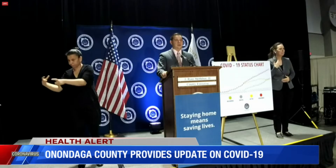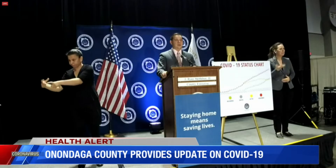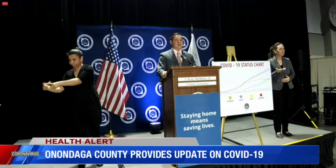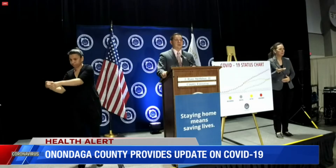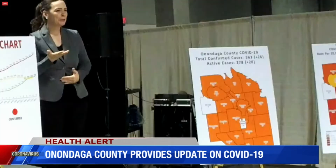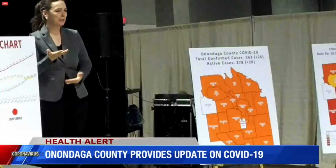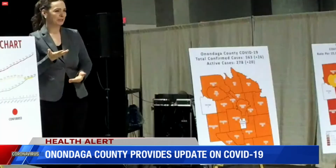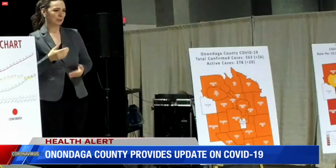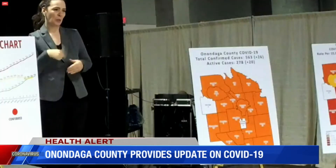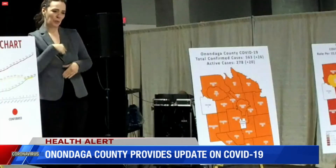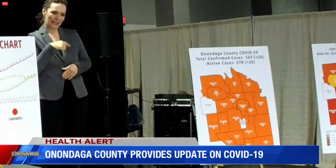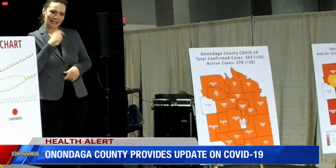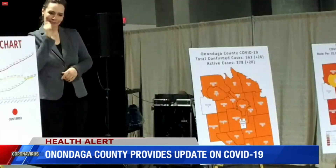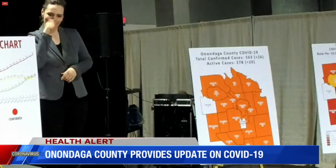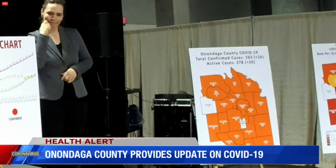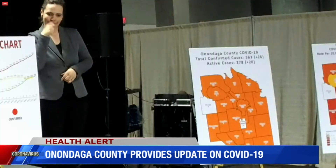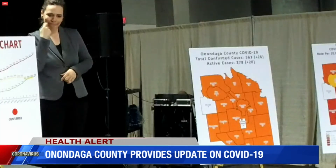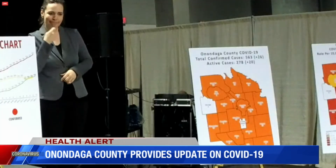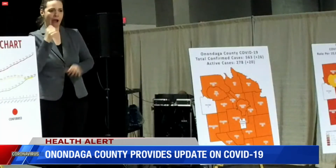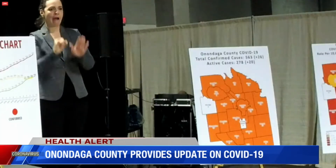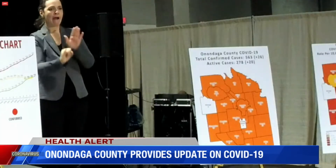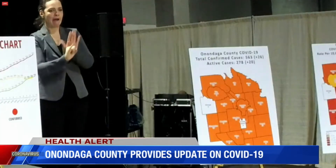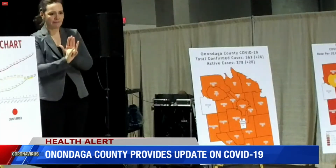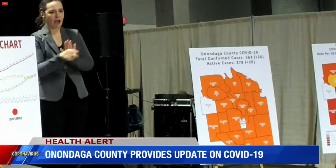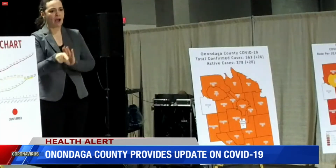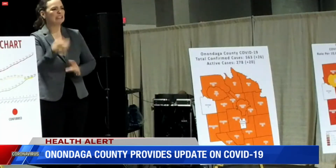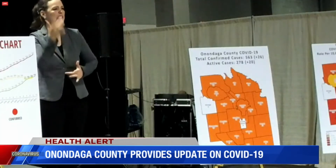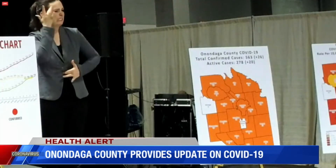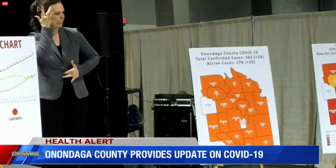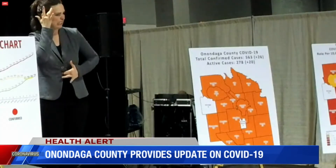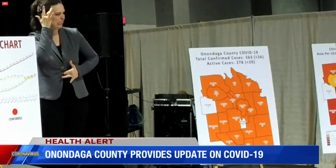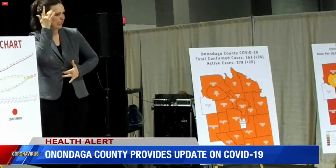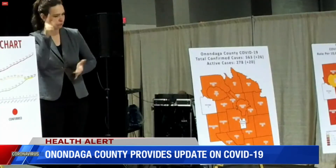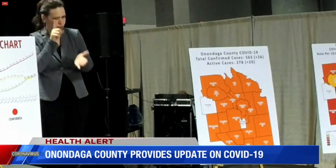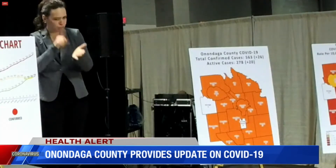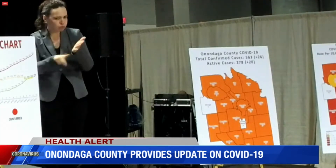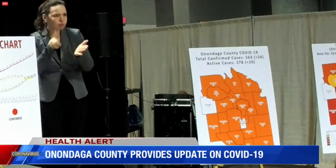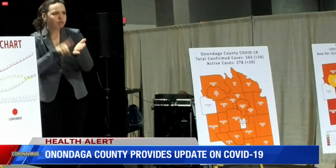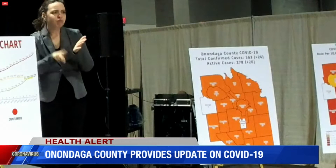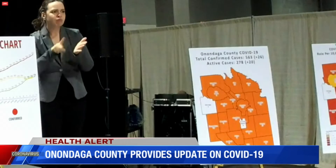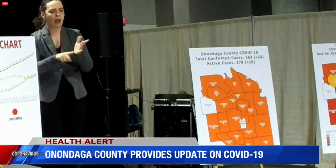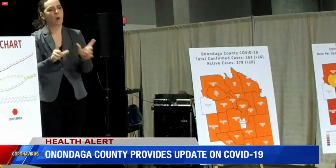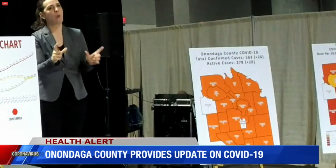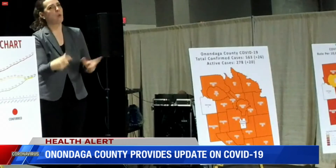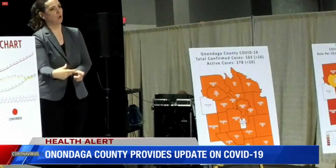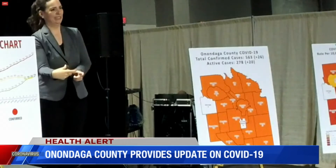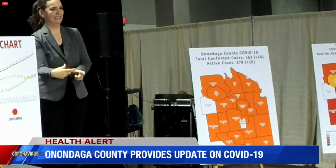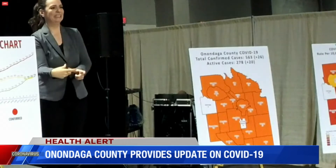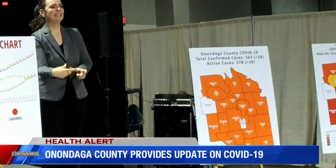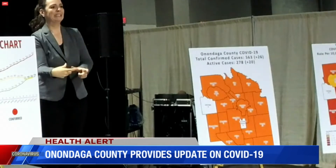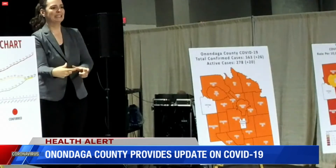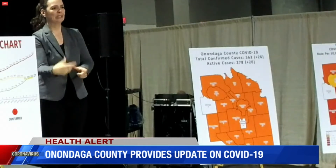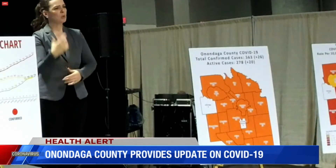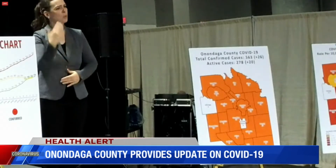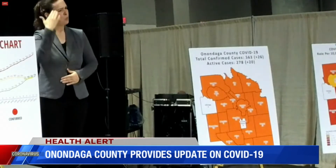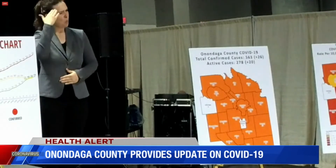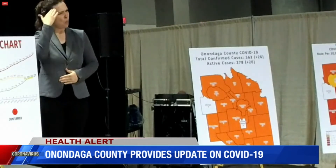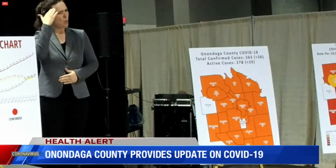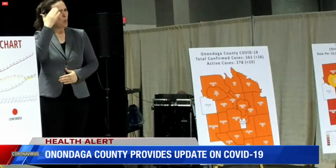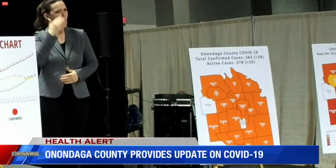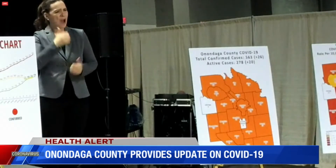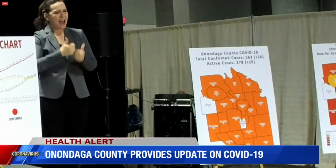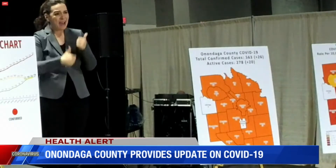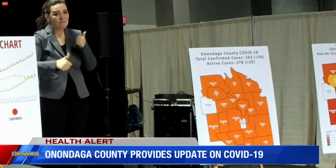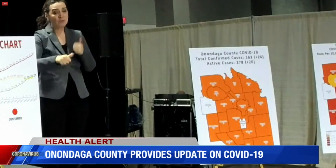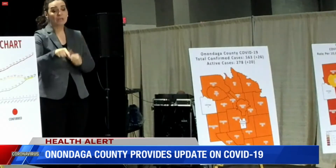testing, and then we investigate, and then we quarantine, we box in the virus. We know out of every 10 cases,